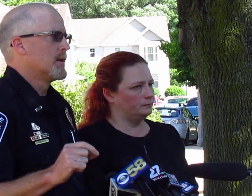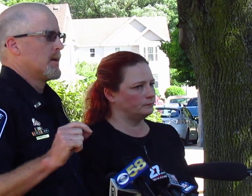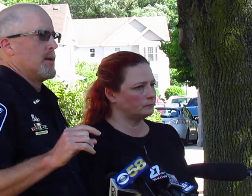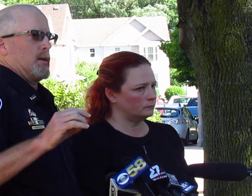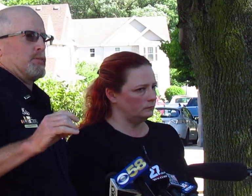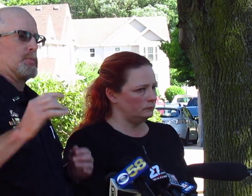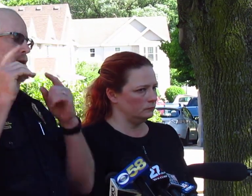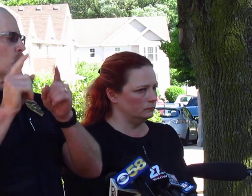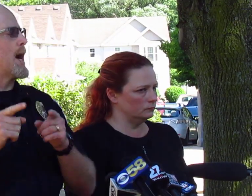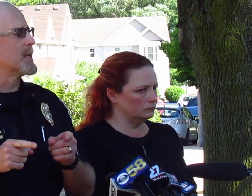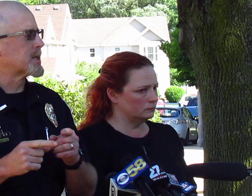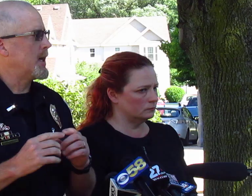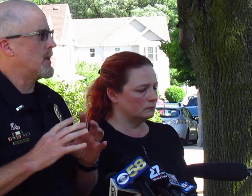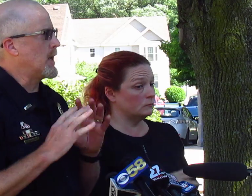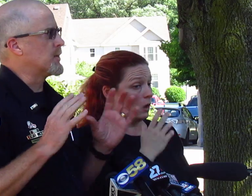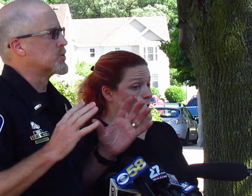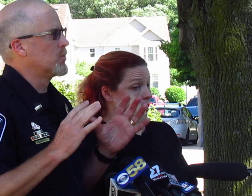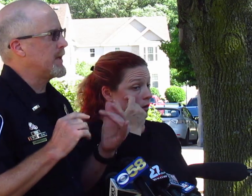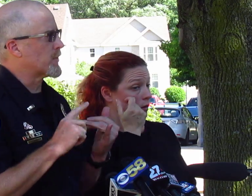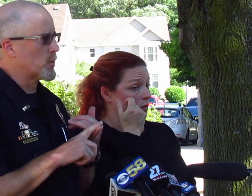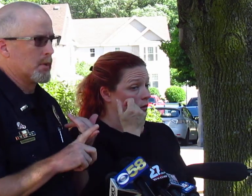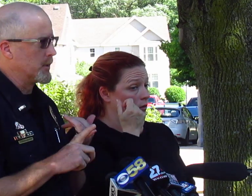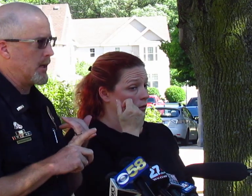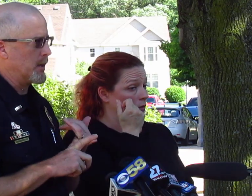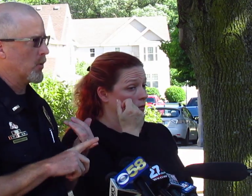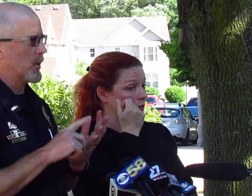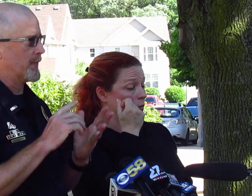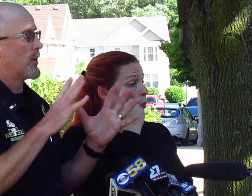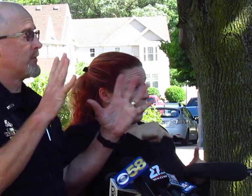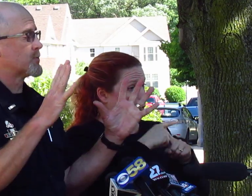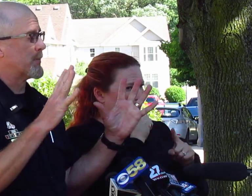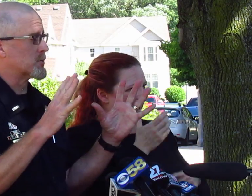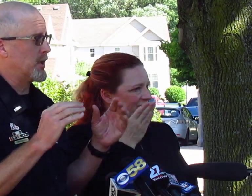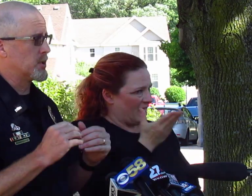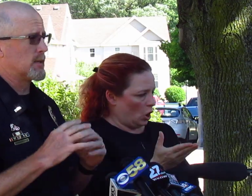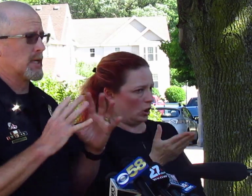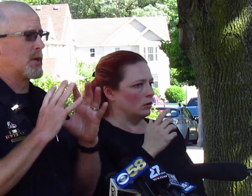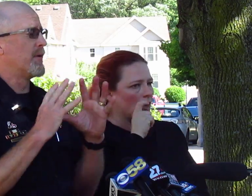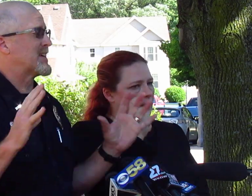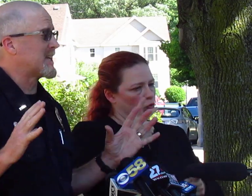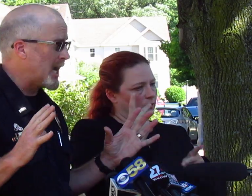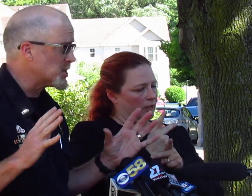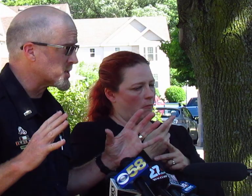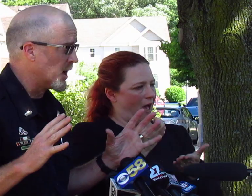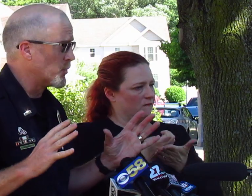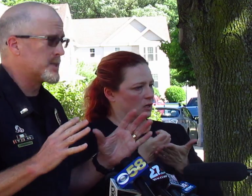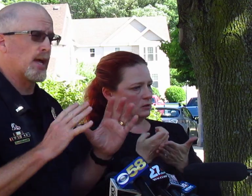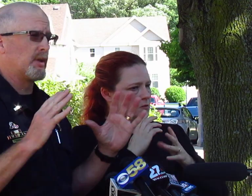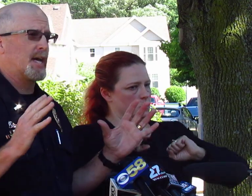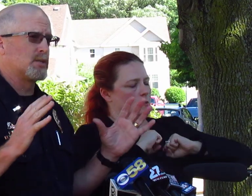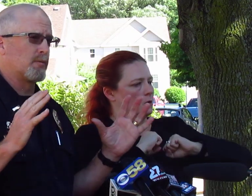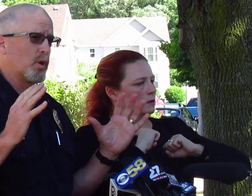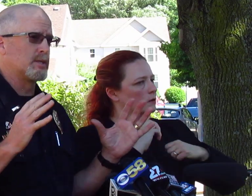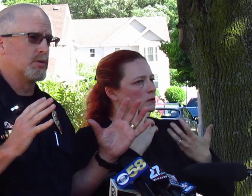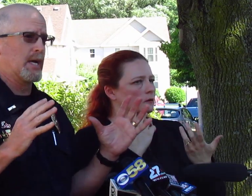again, just because we're not on site and there's no need for a criminal need anymore for evidence preservation, that doesn't mean our investigation is done. We still have